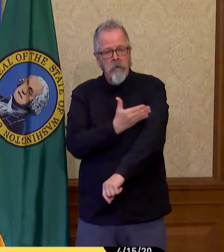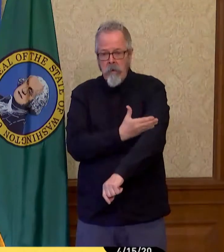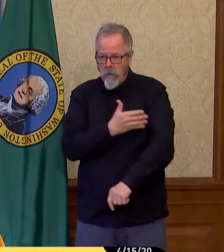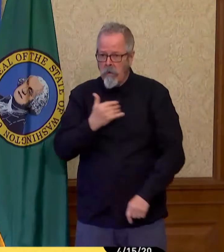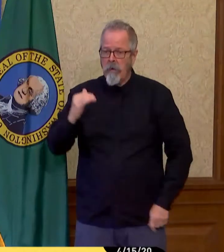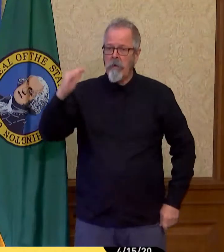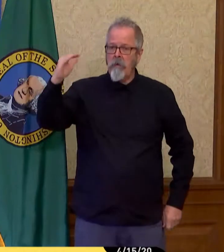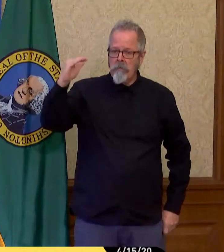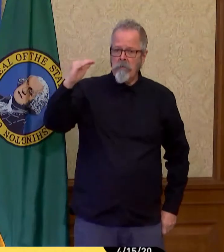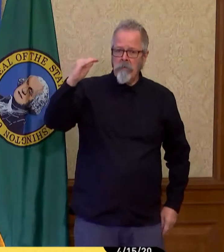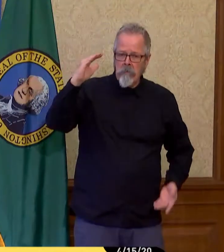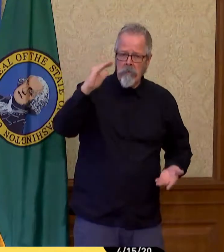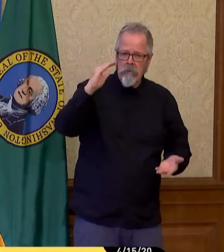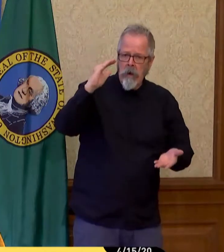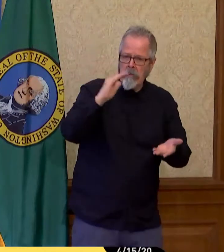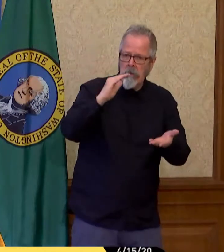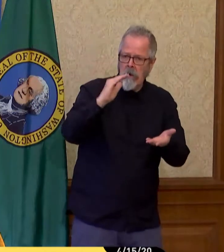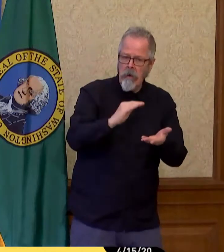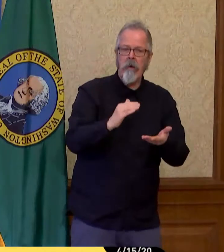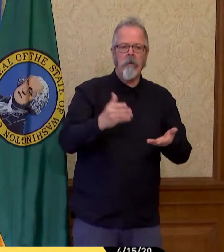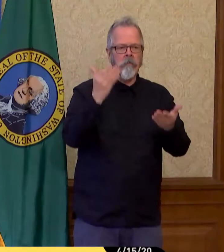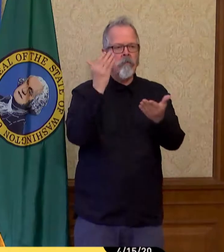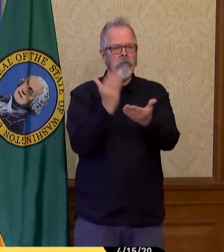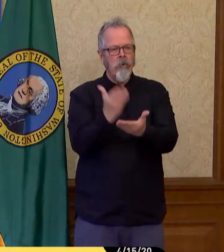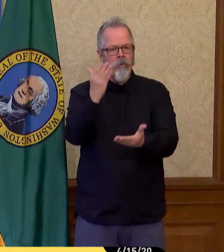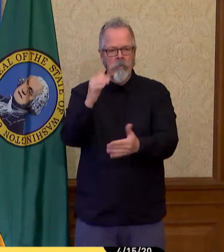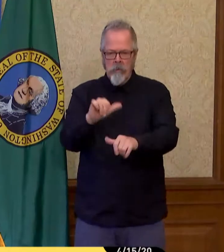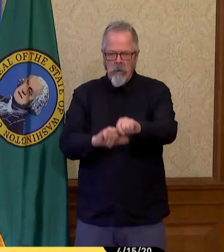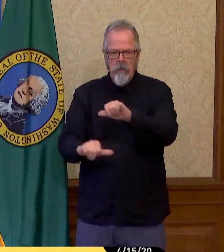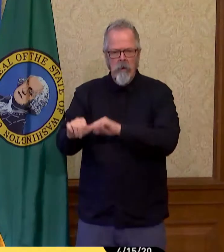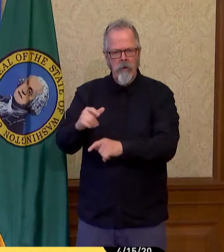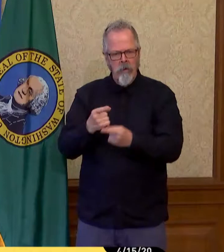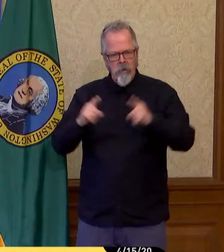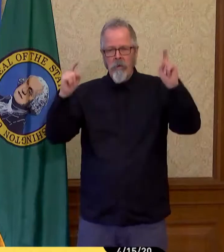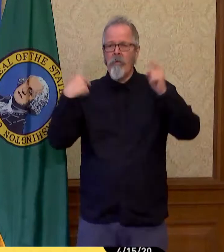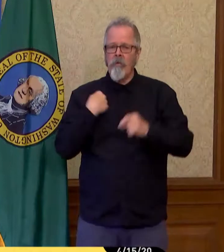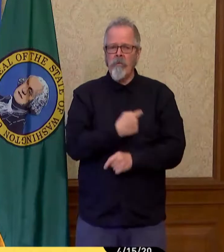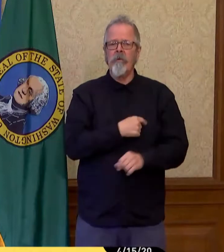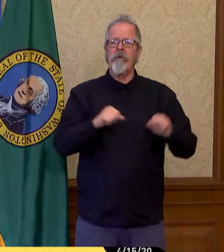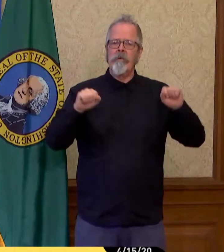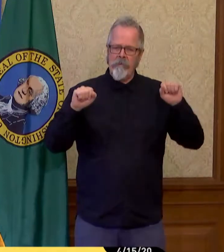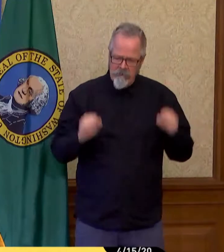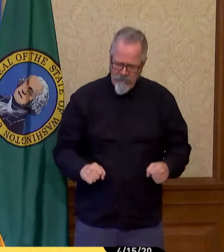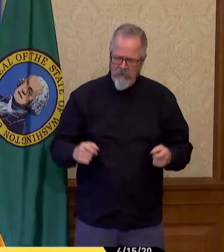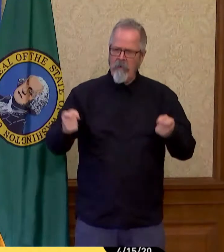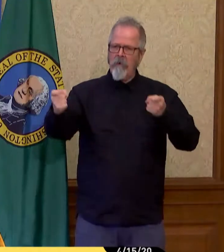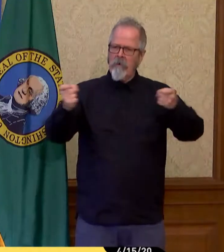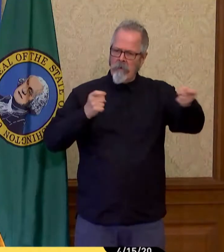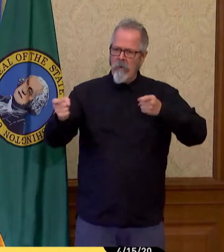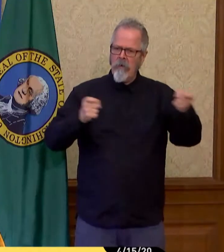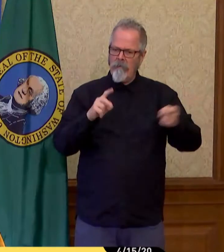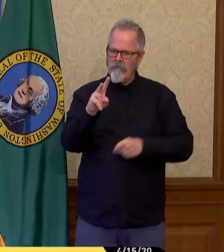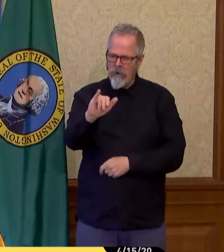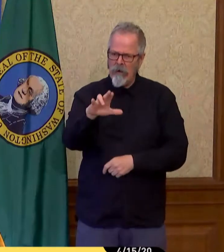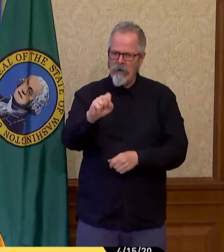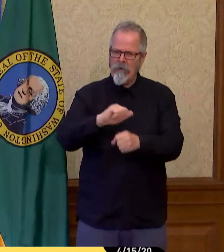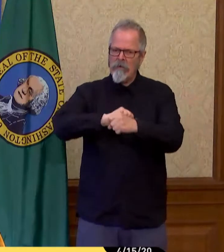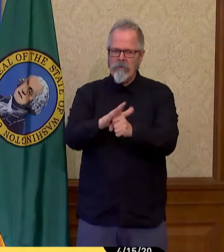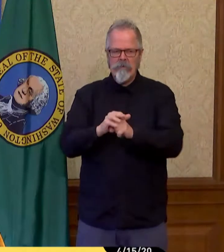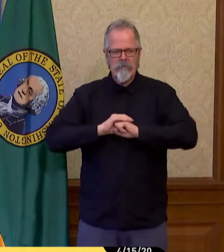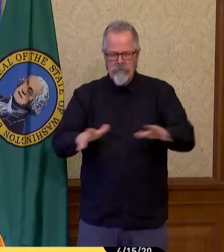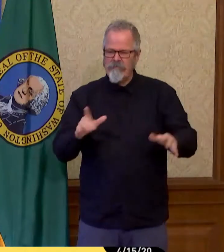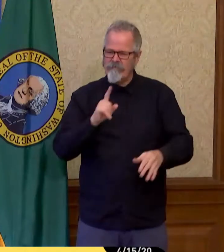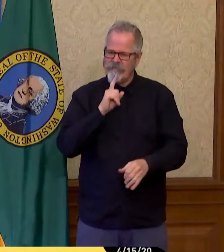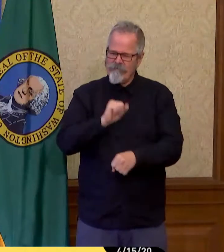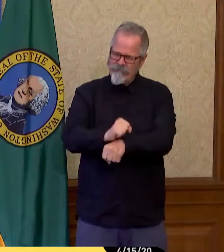it shows that we can be in control of our own destiny if, in fact, we remain committed to it. But I'd like to show you